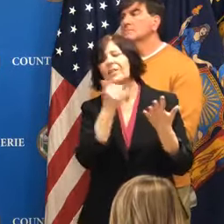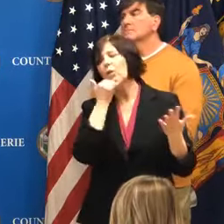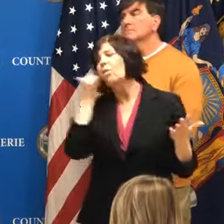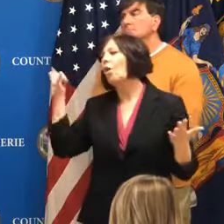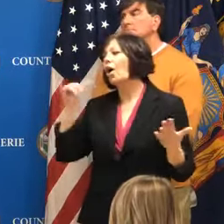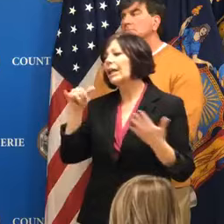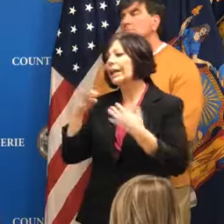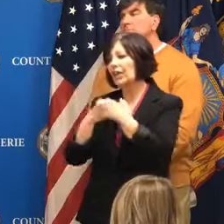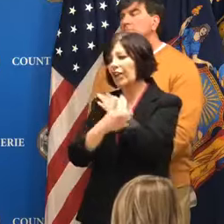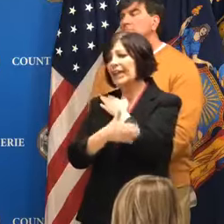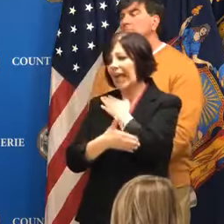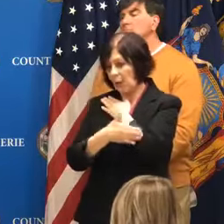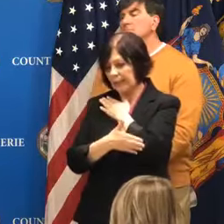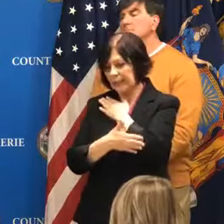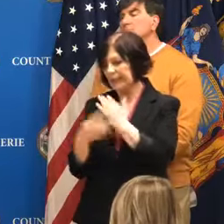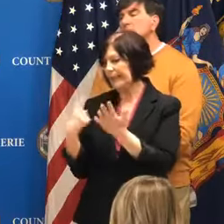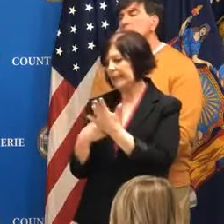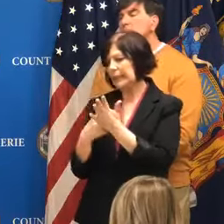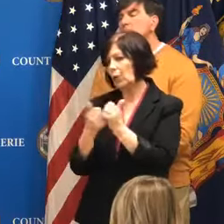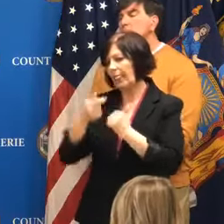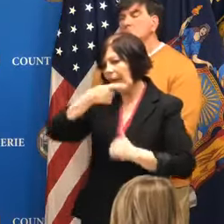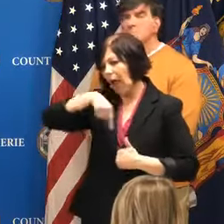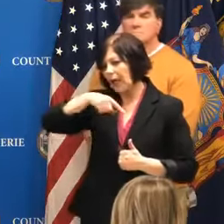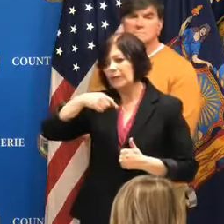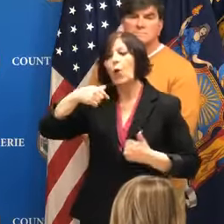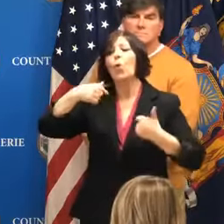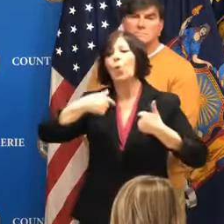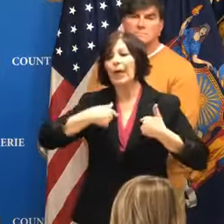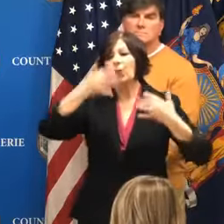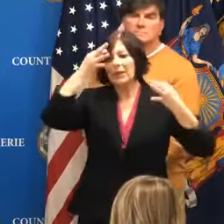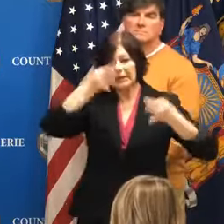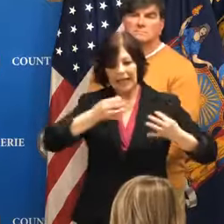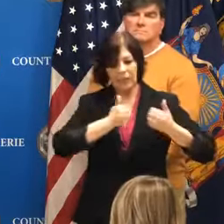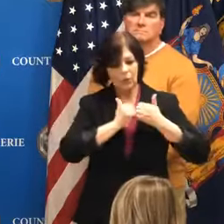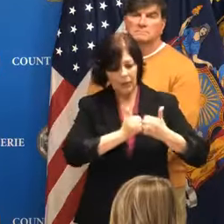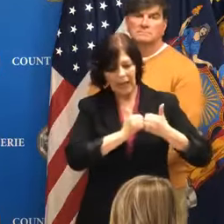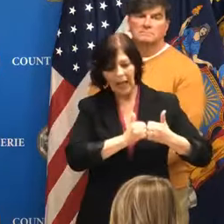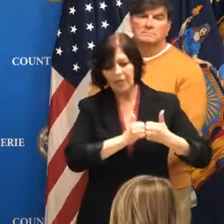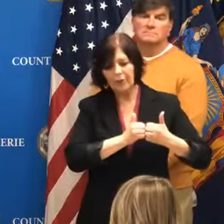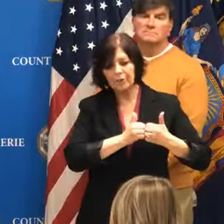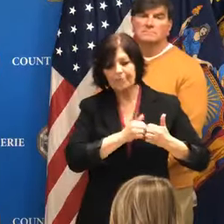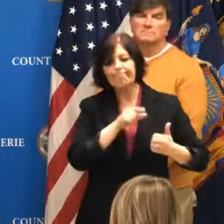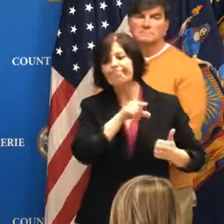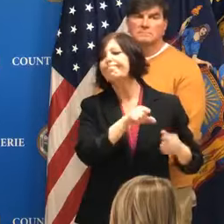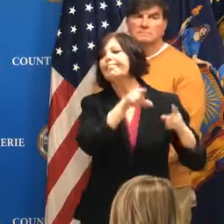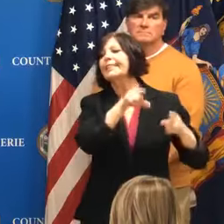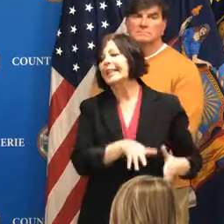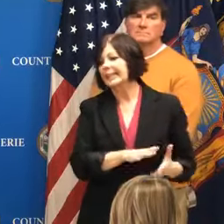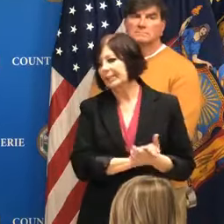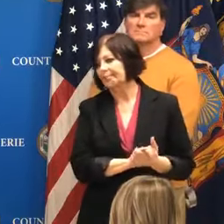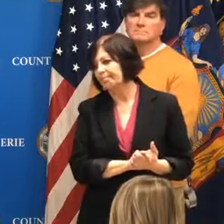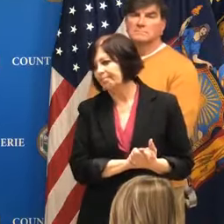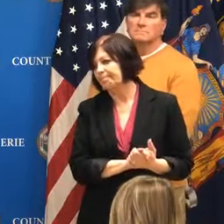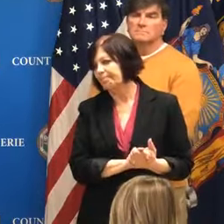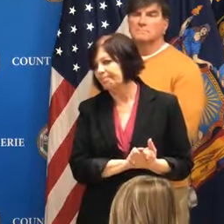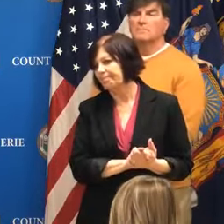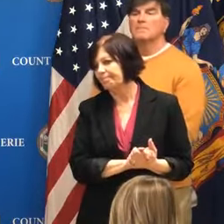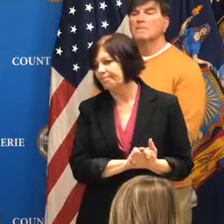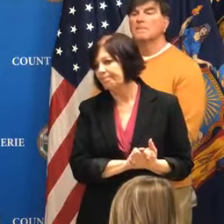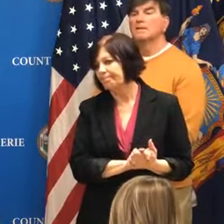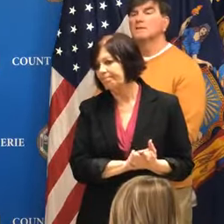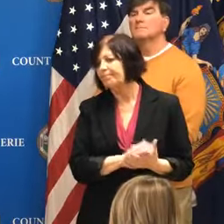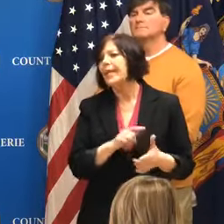Health Department, discuss the case with us, and then we'll decide together whether to authorize that person to have